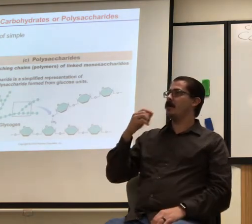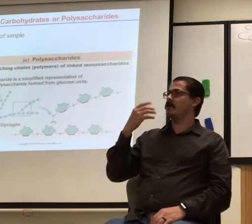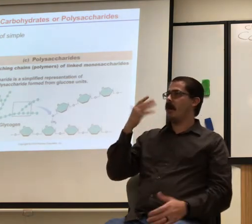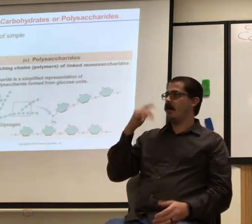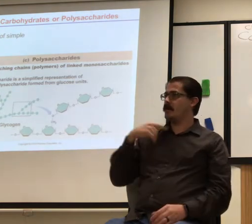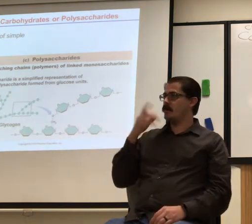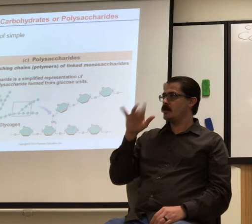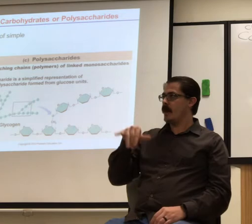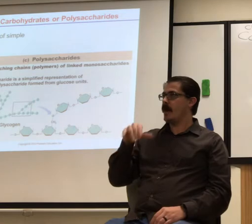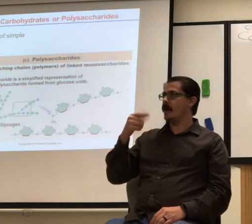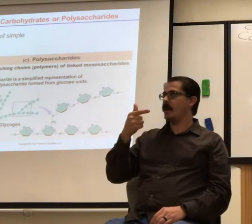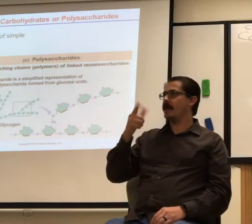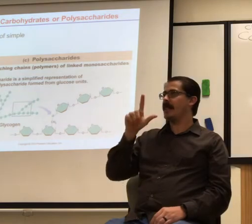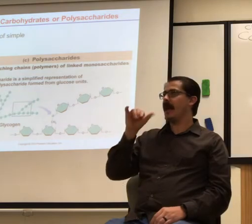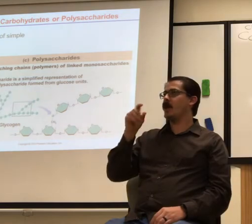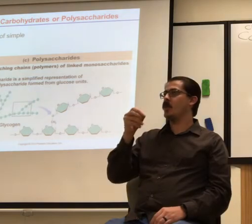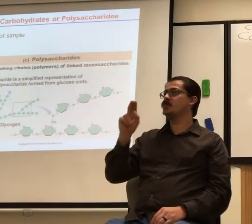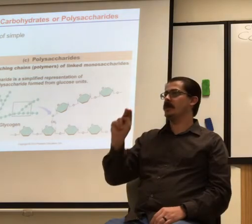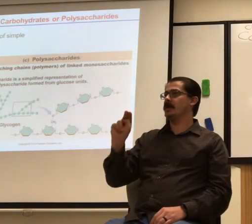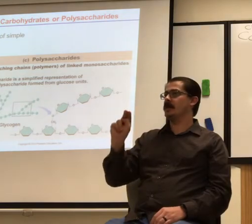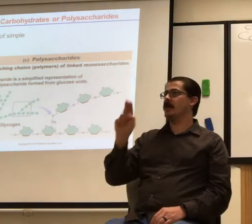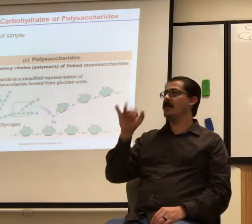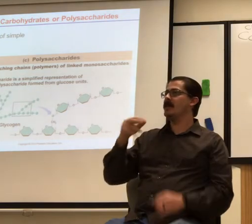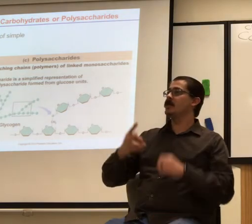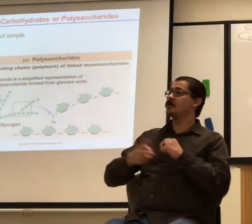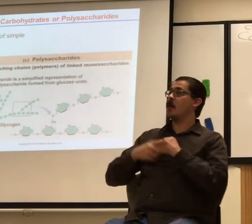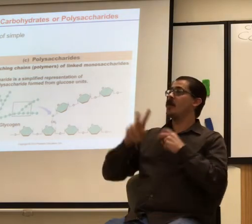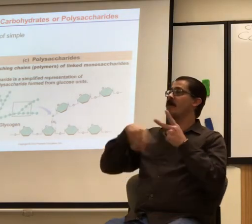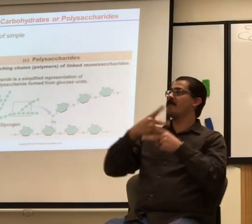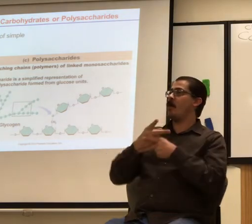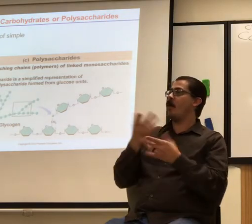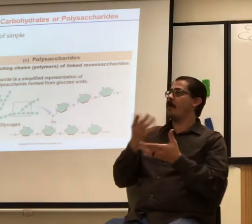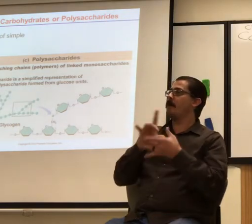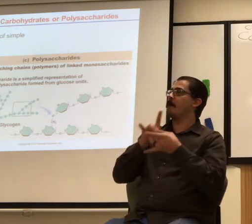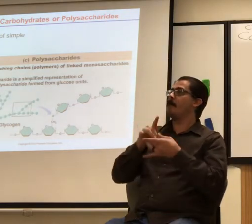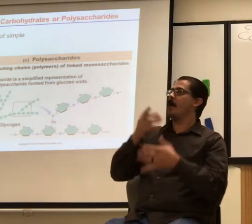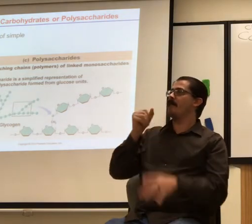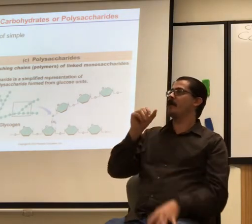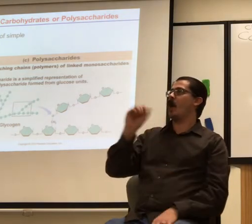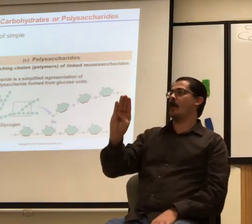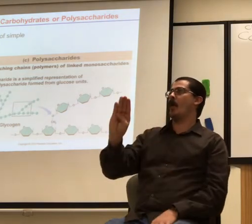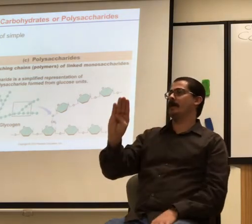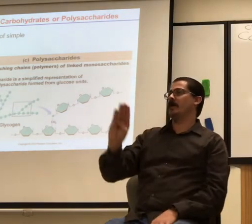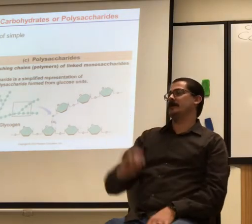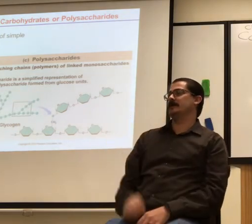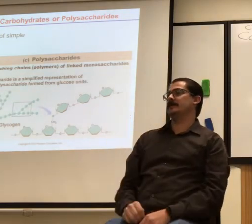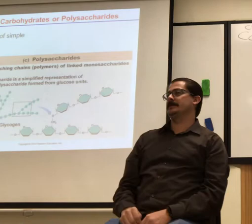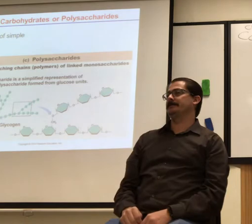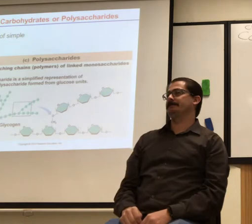right? Glycogen is the storage form of carbohydrate.